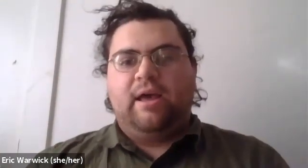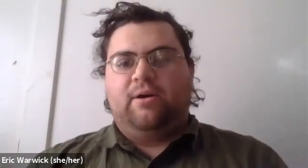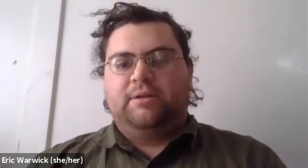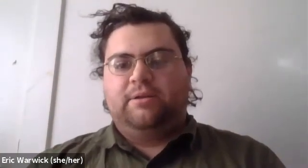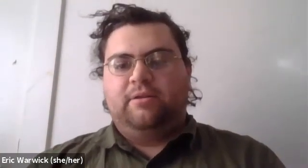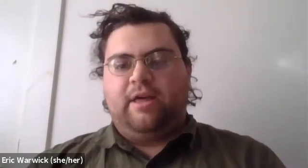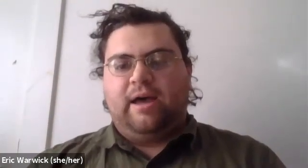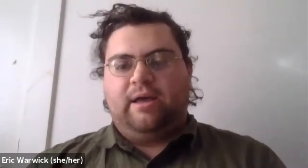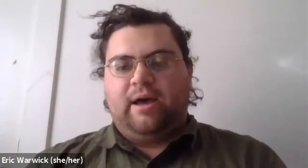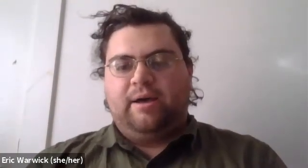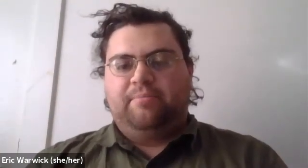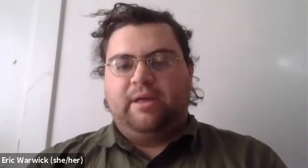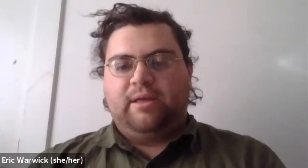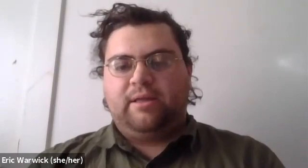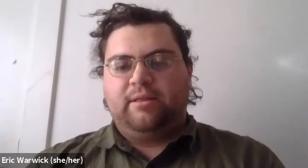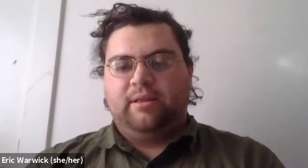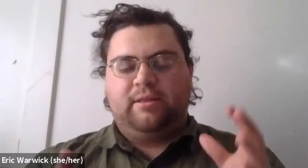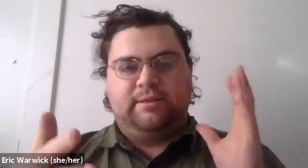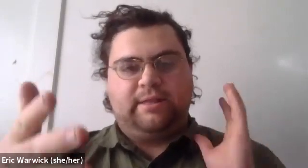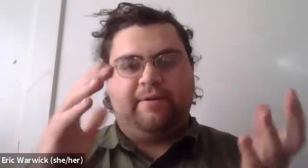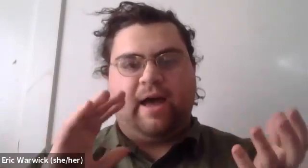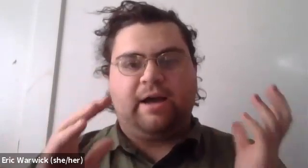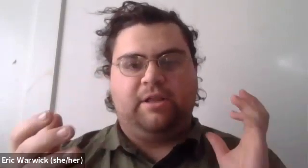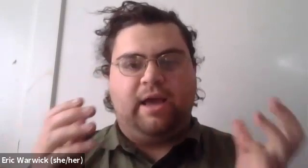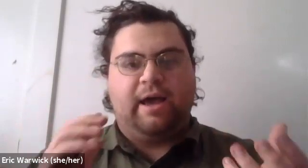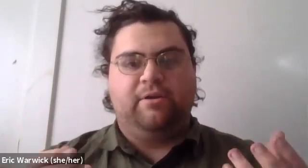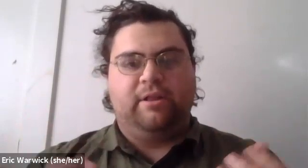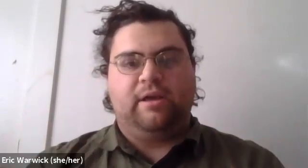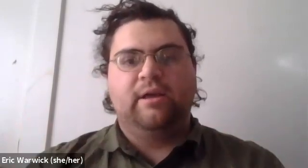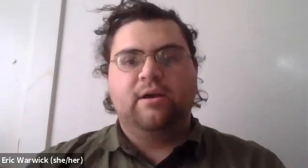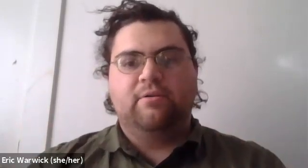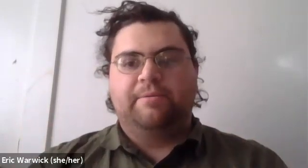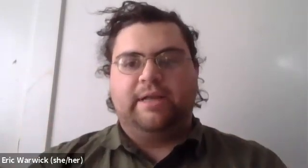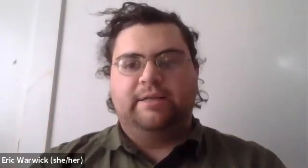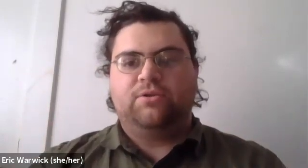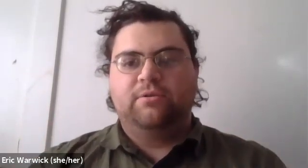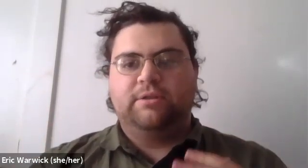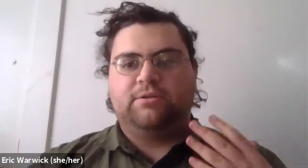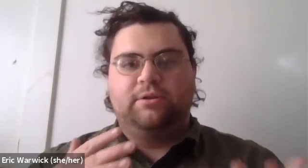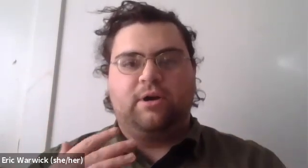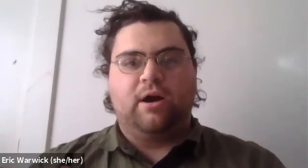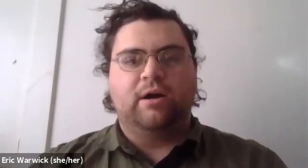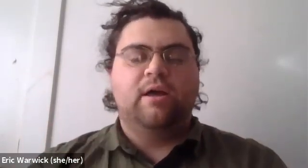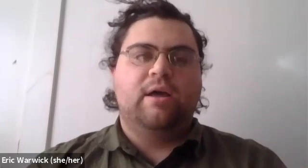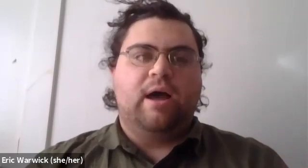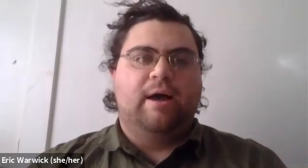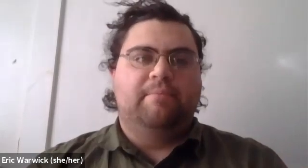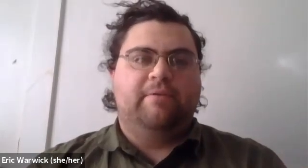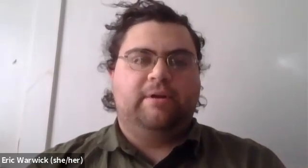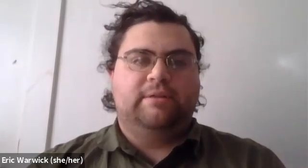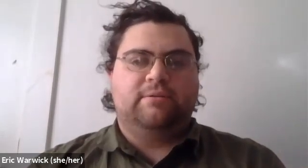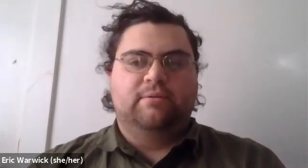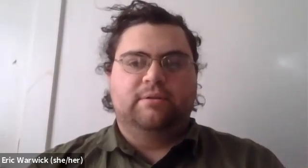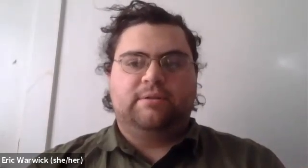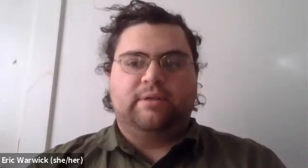that, and also that the staff actually accurately represents who the students are.